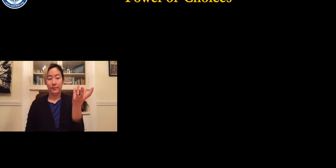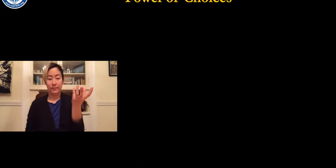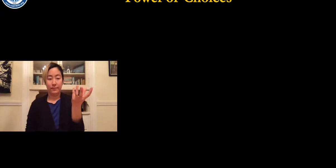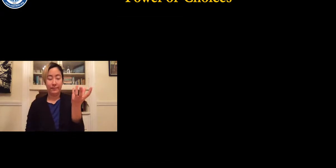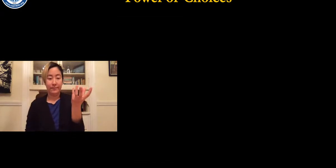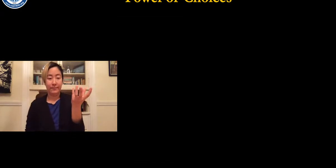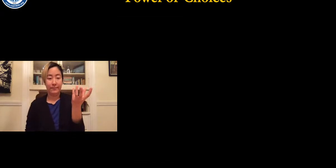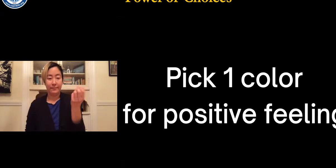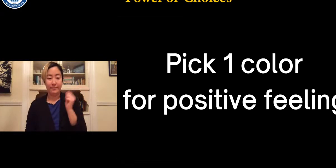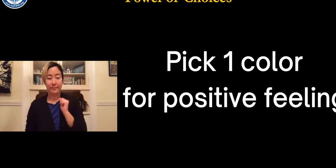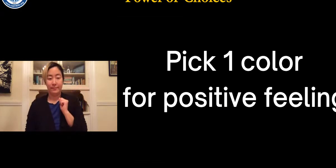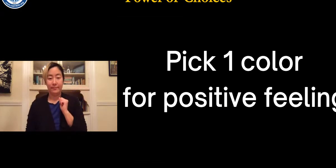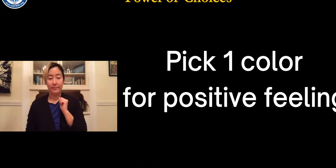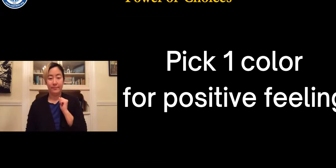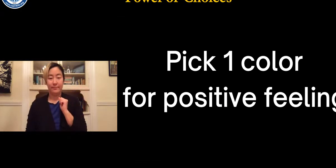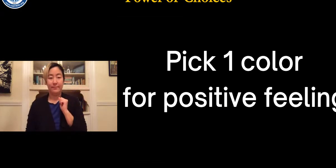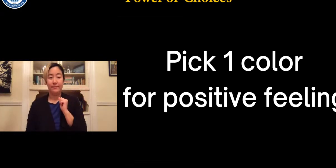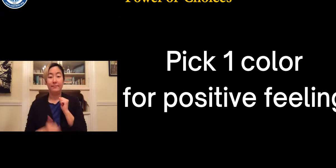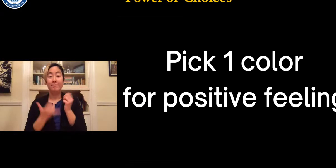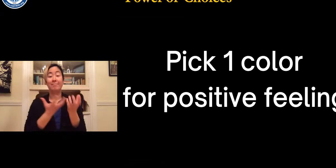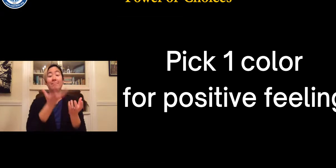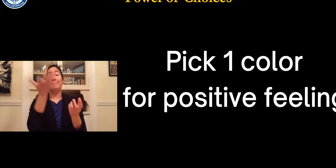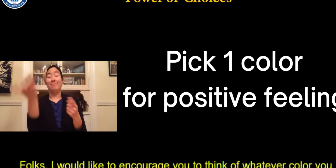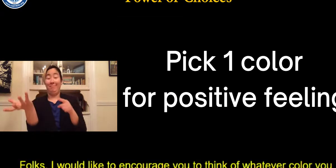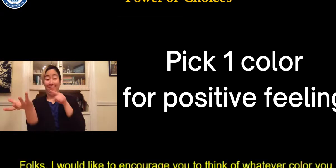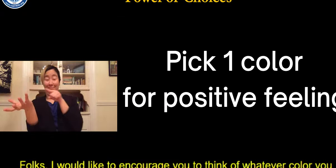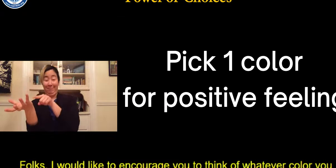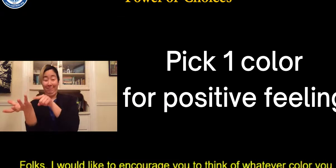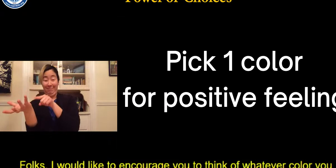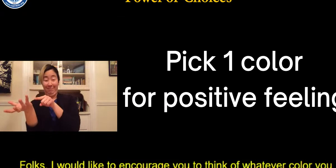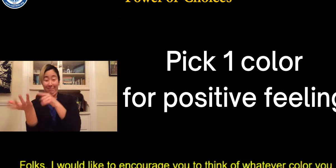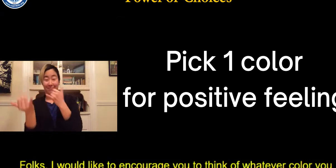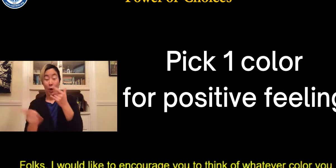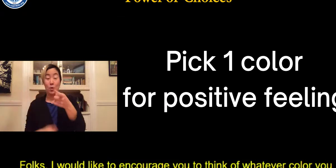keep that color in mind on one side of yourself.